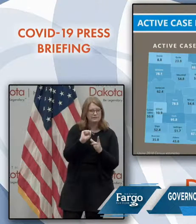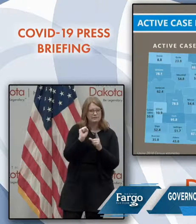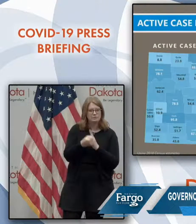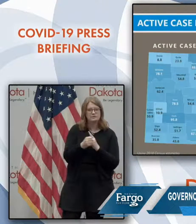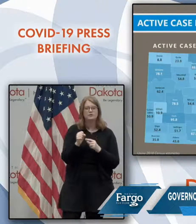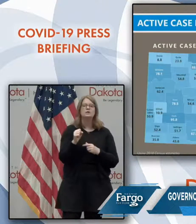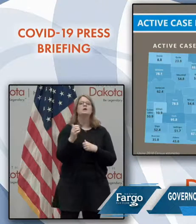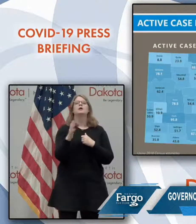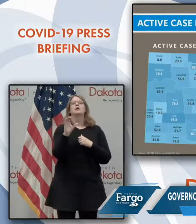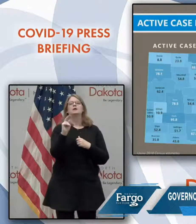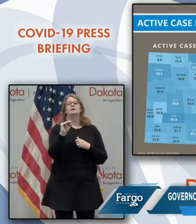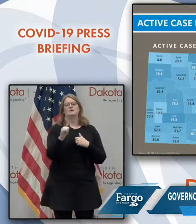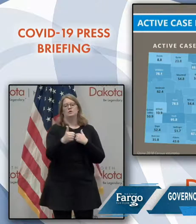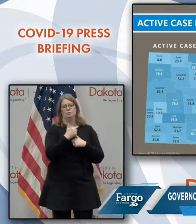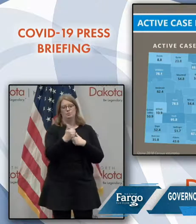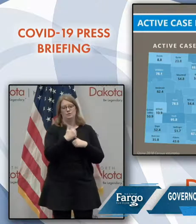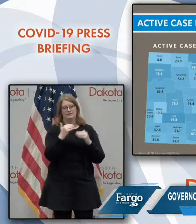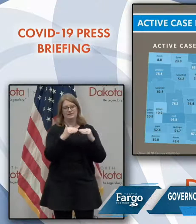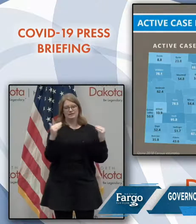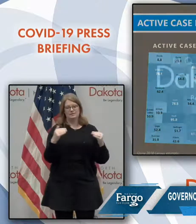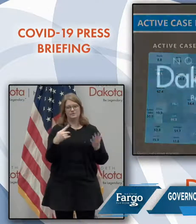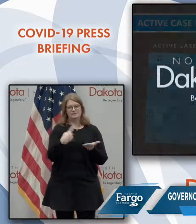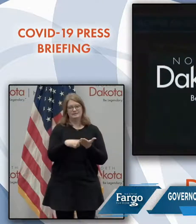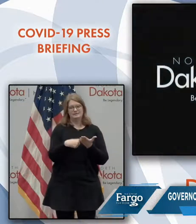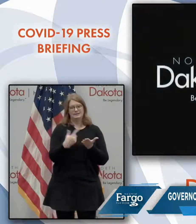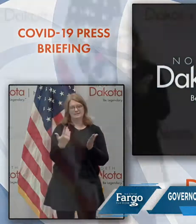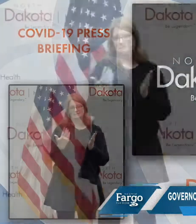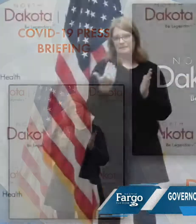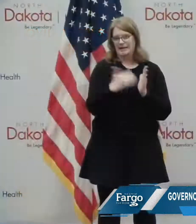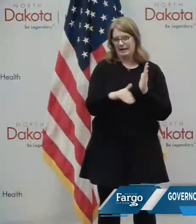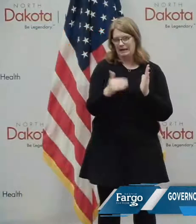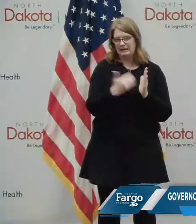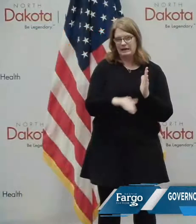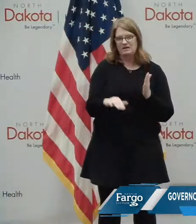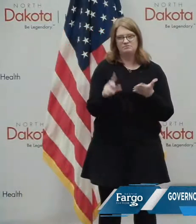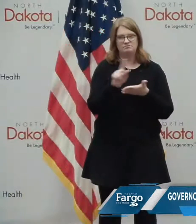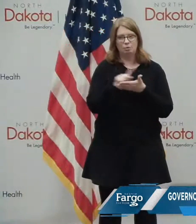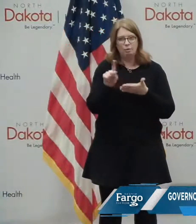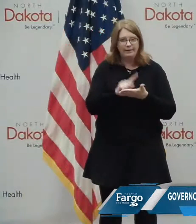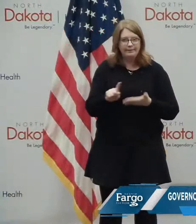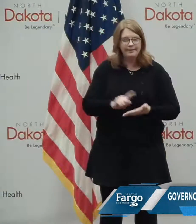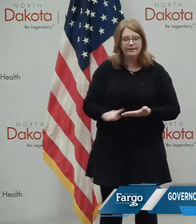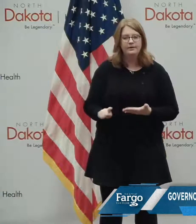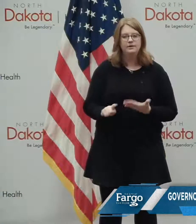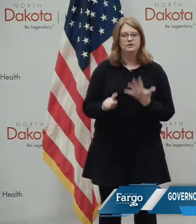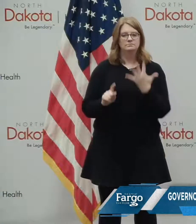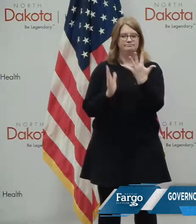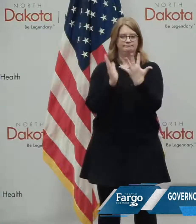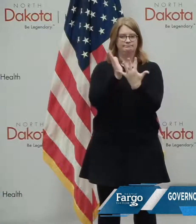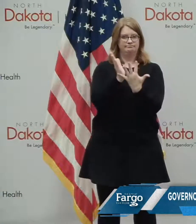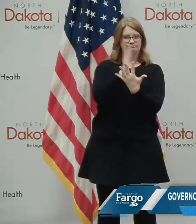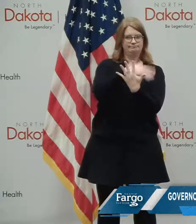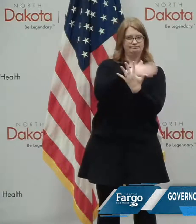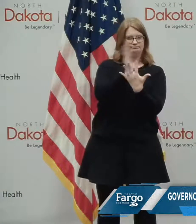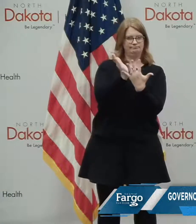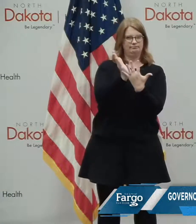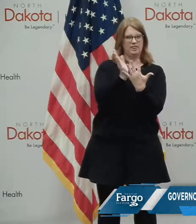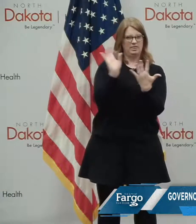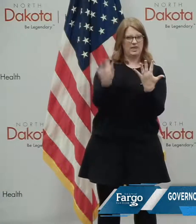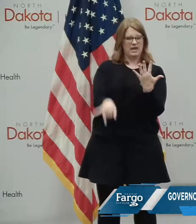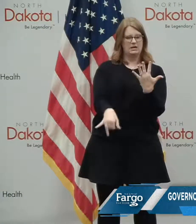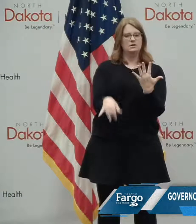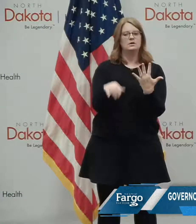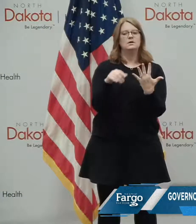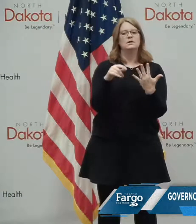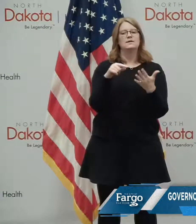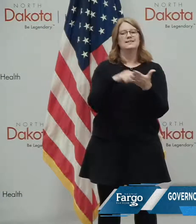risk levels, this is something we've talked about every week, where we've got the five level risk. This